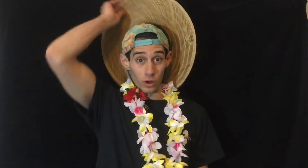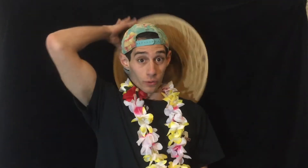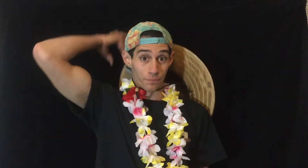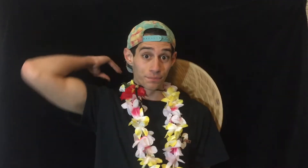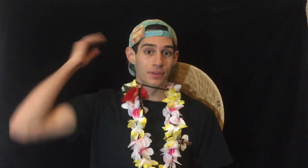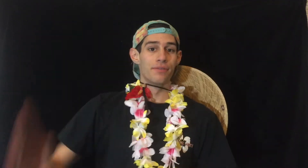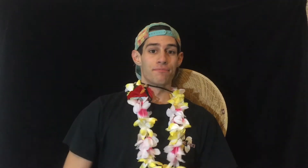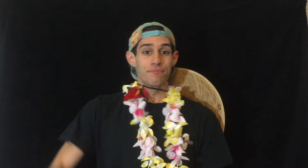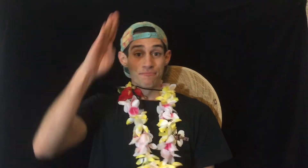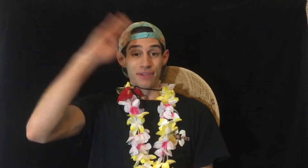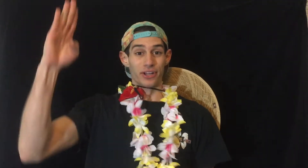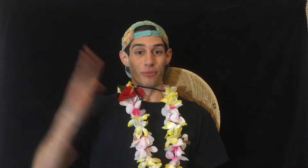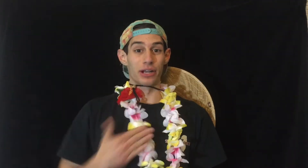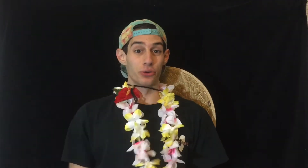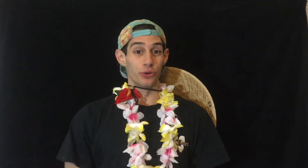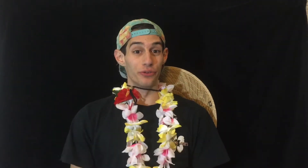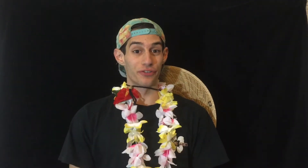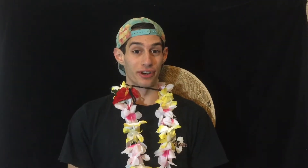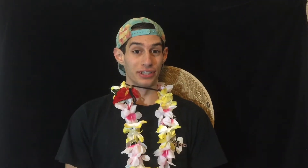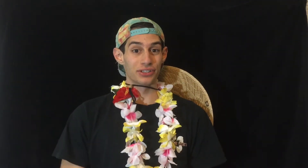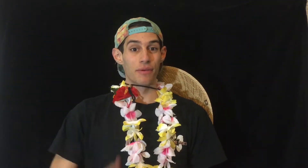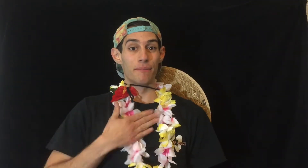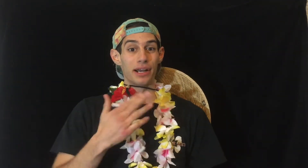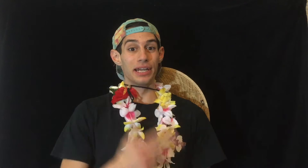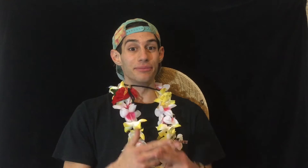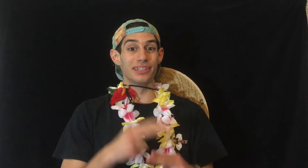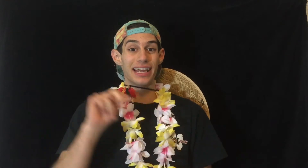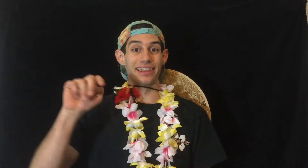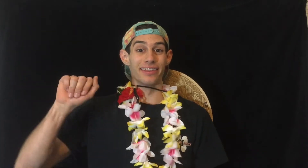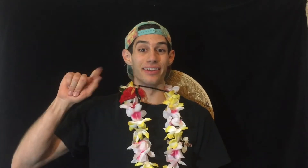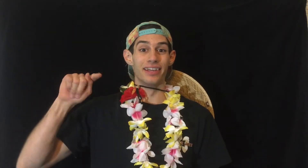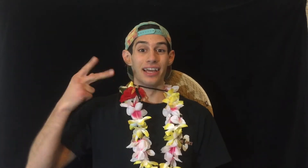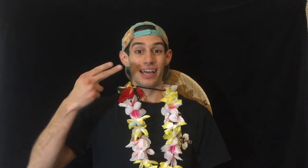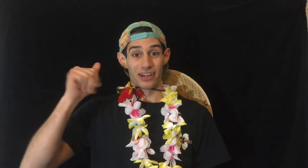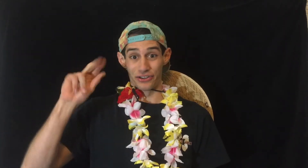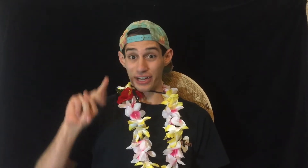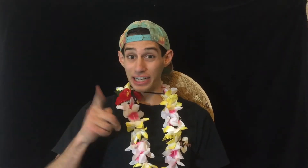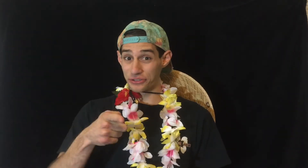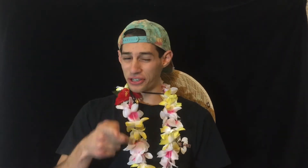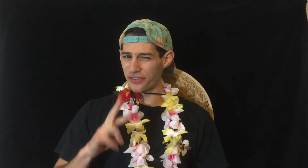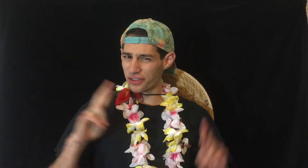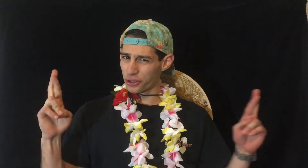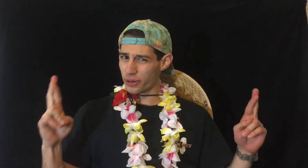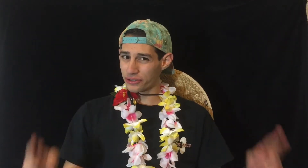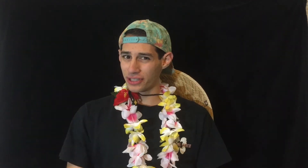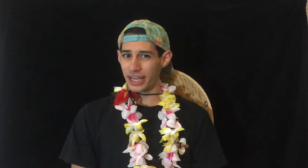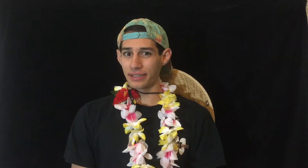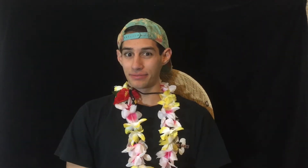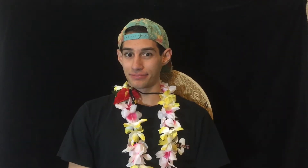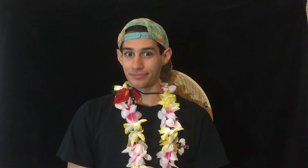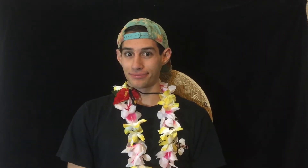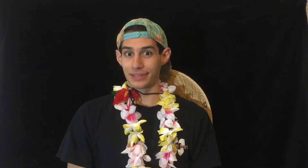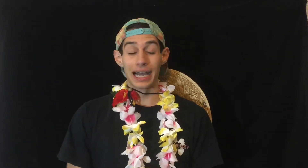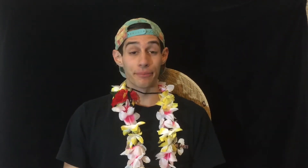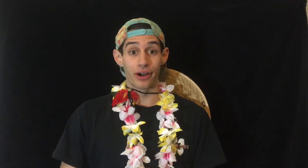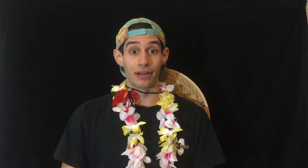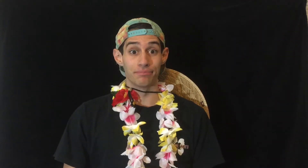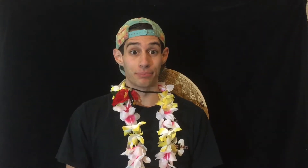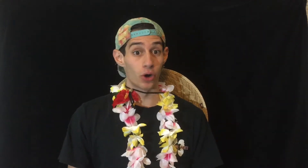Whoa! Hello, my cool new friends. My name's Nathan. Are you guys ready for the luau today? I'm not, but hopefully